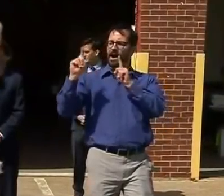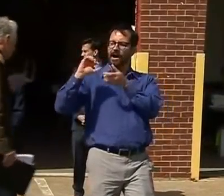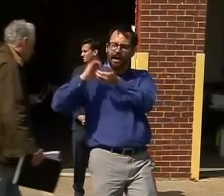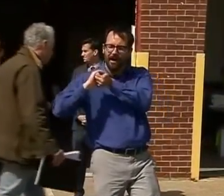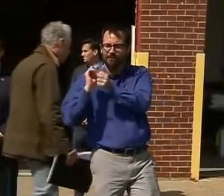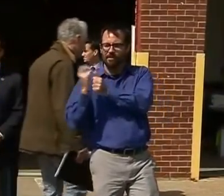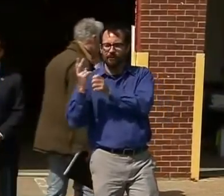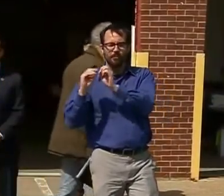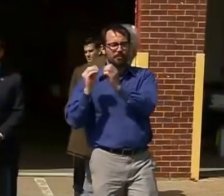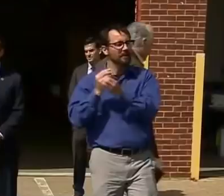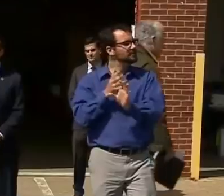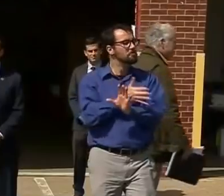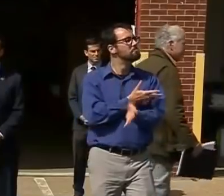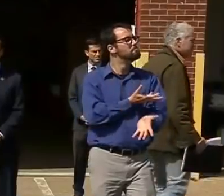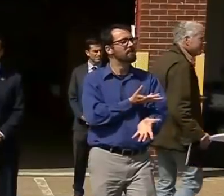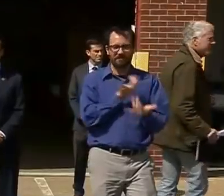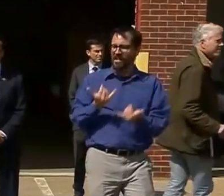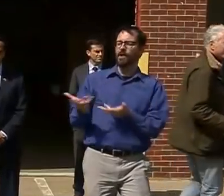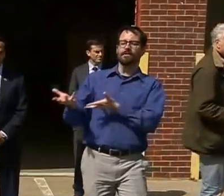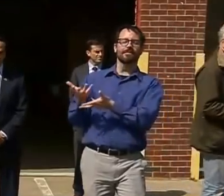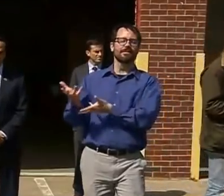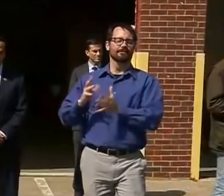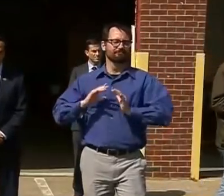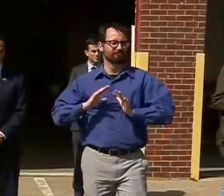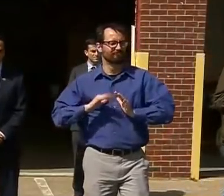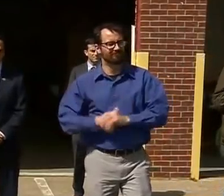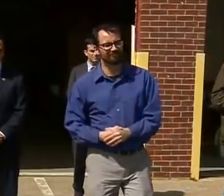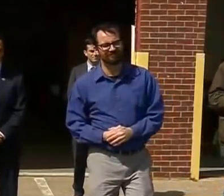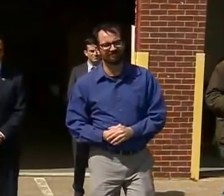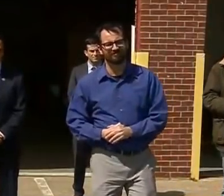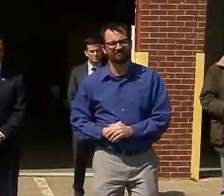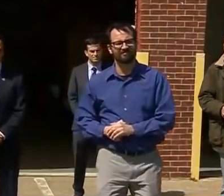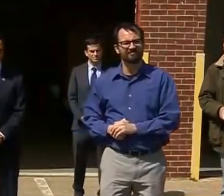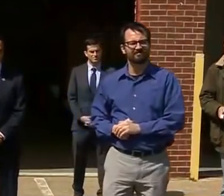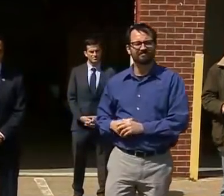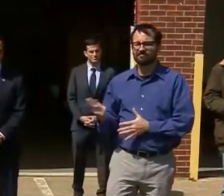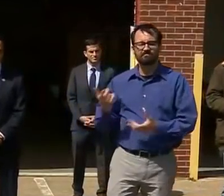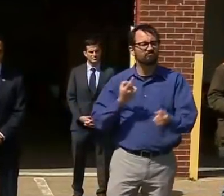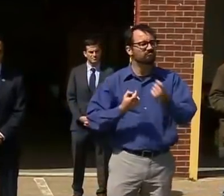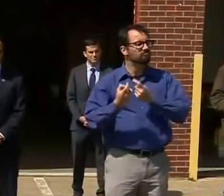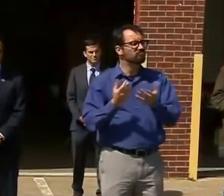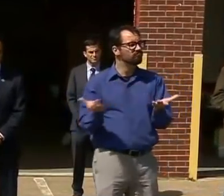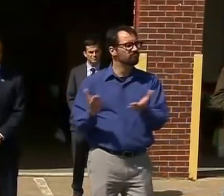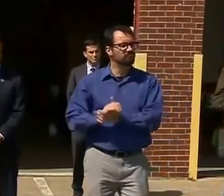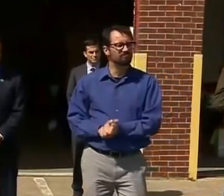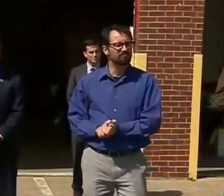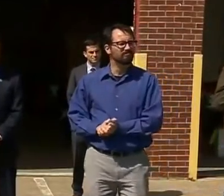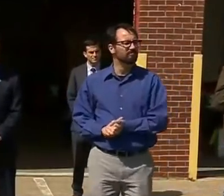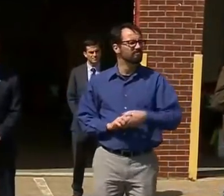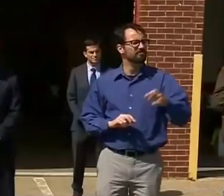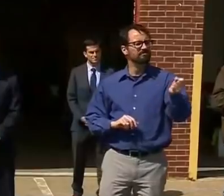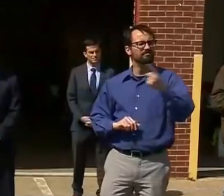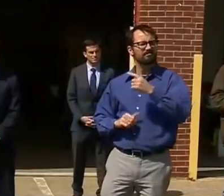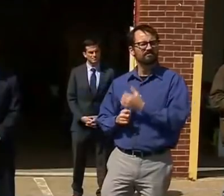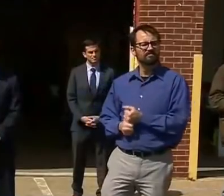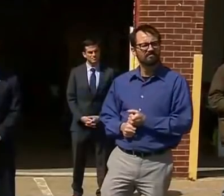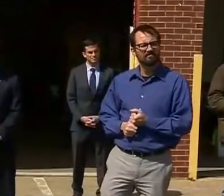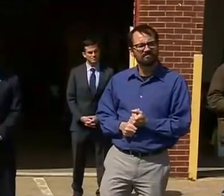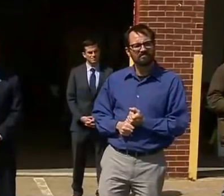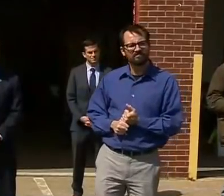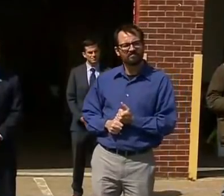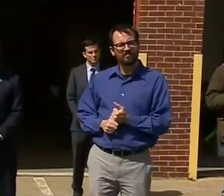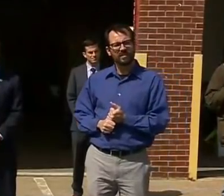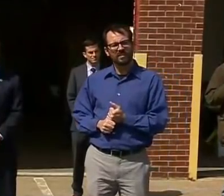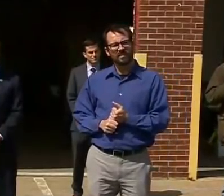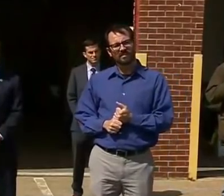Questions for us or these folks? Will healthcare providers be swinging by to